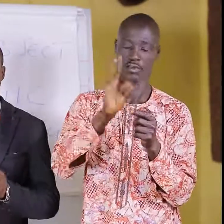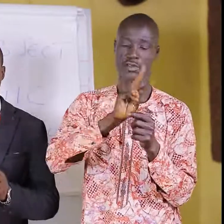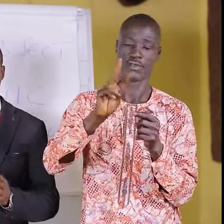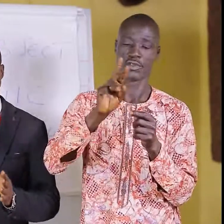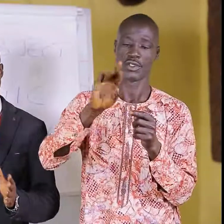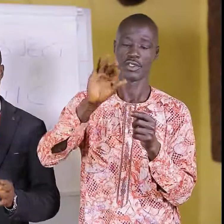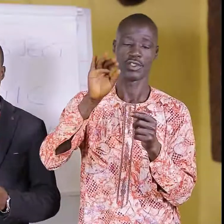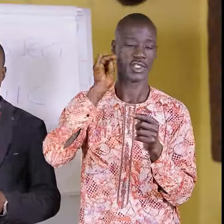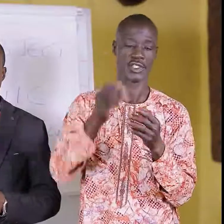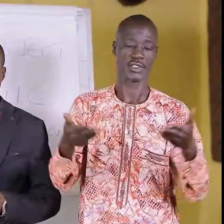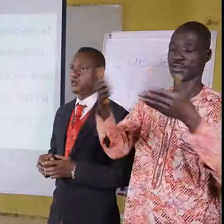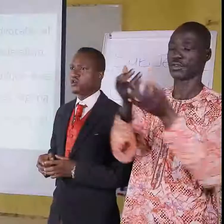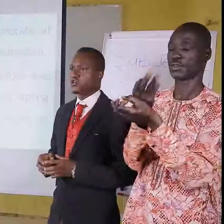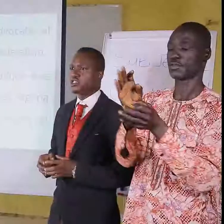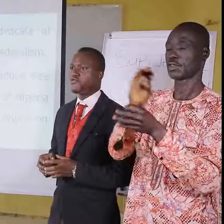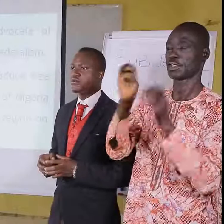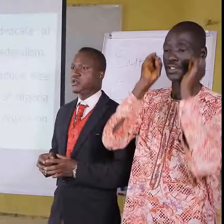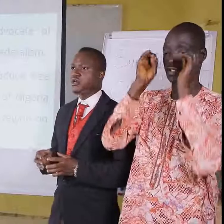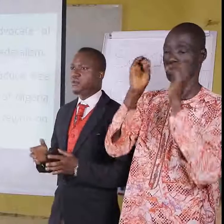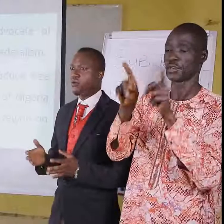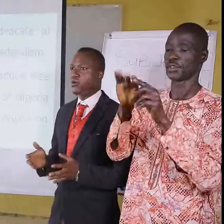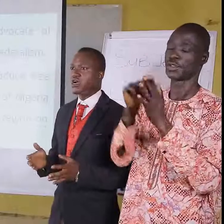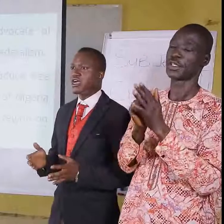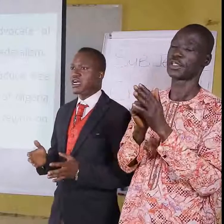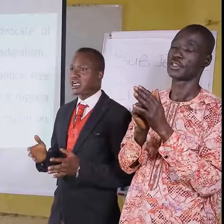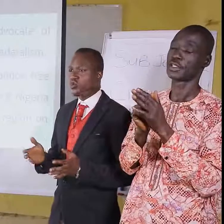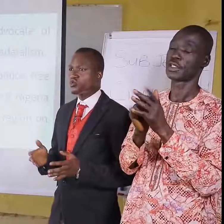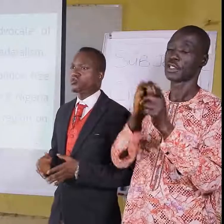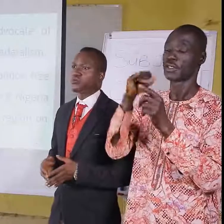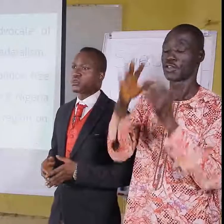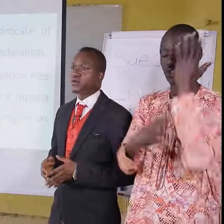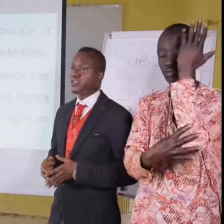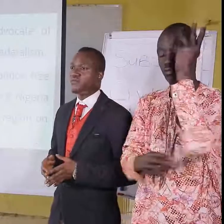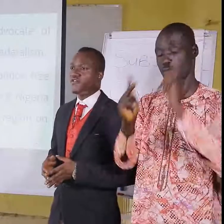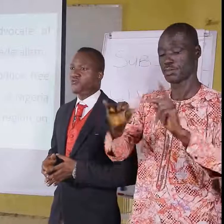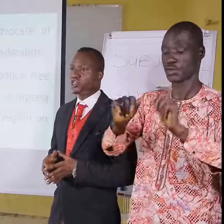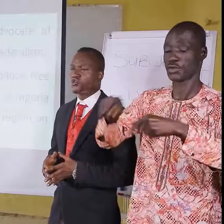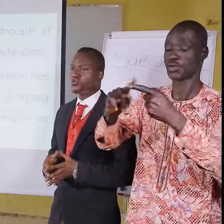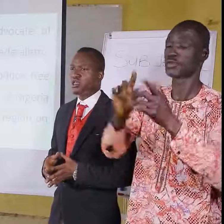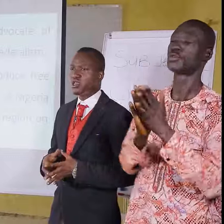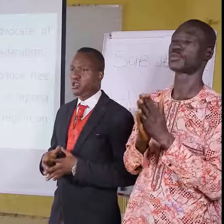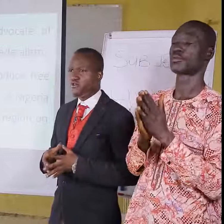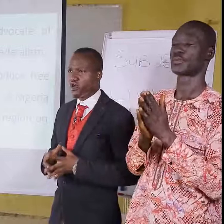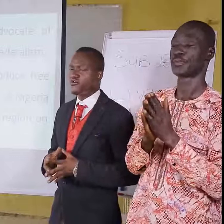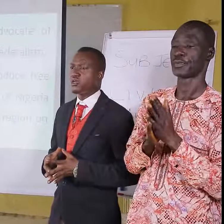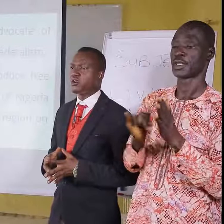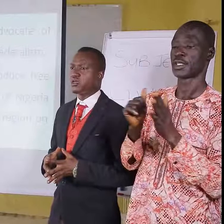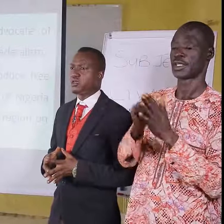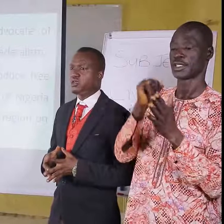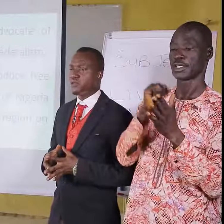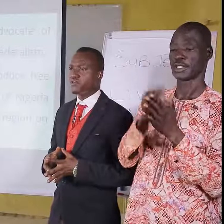he introduced free education so that even the poor can go to school. He believed education should be for